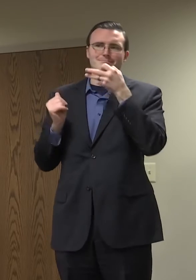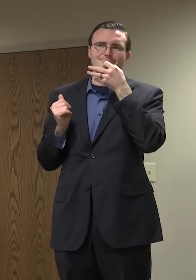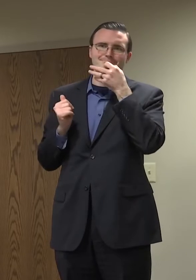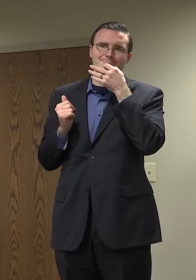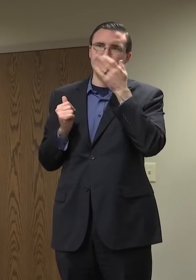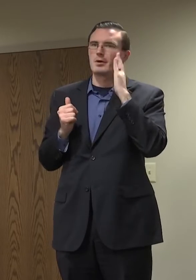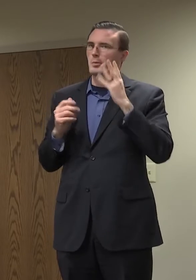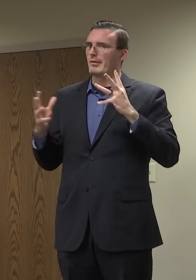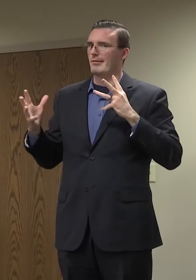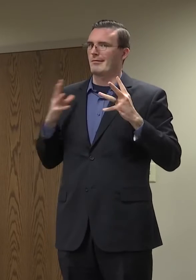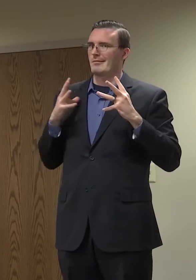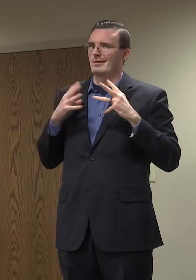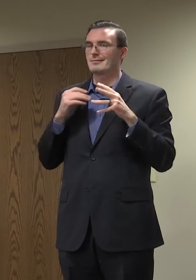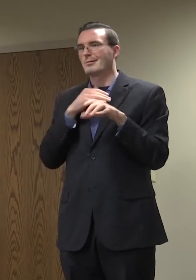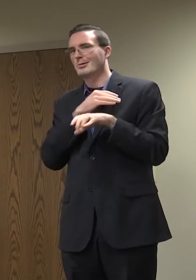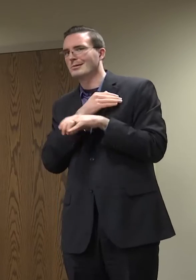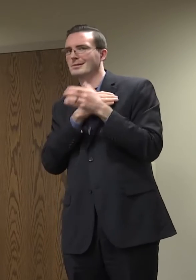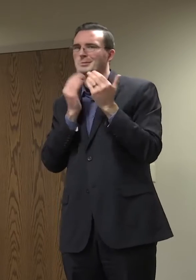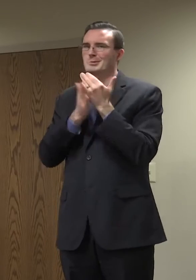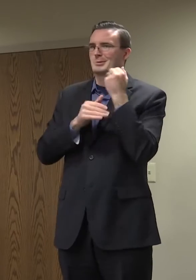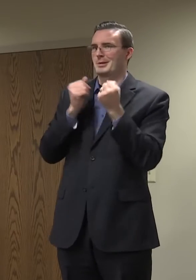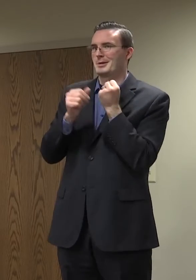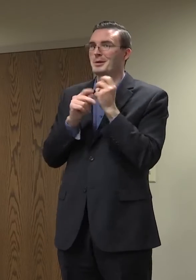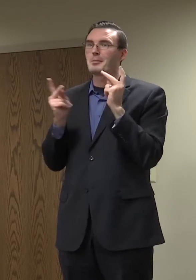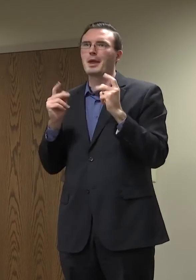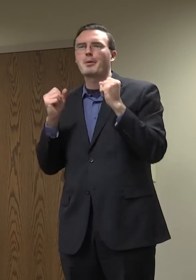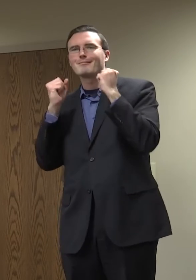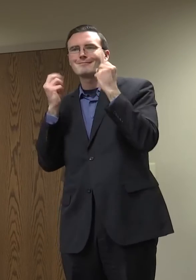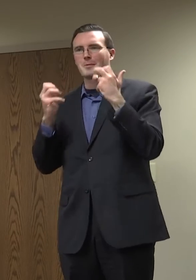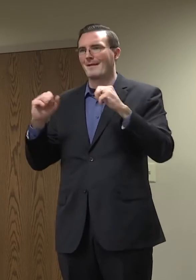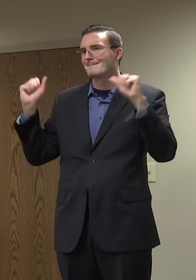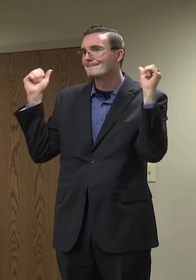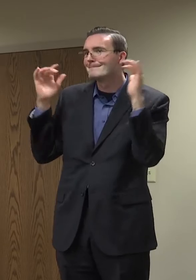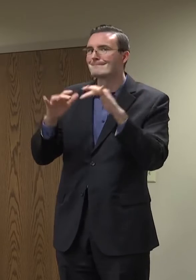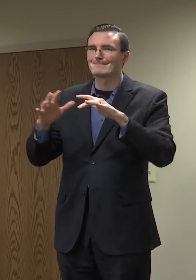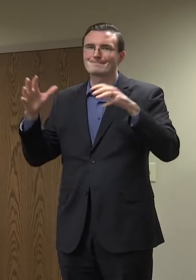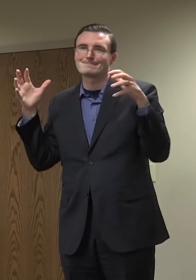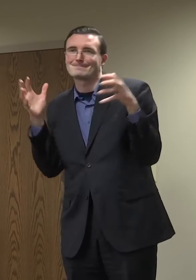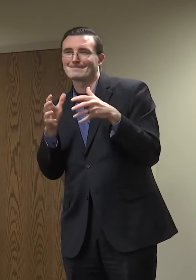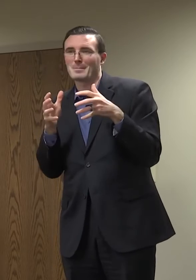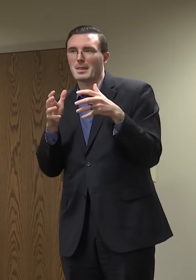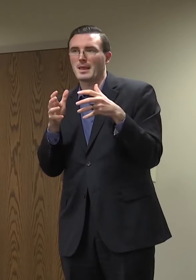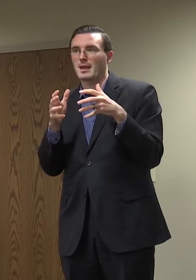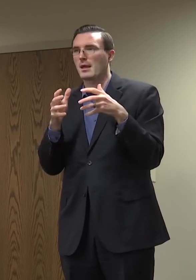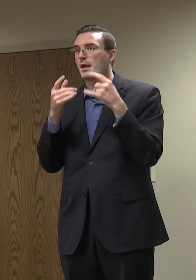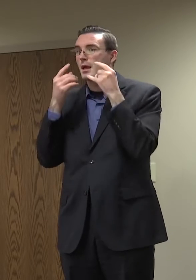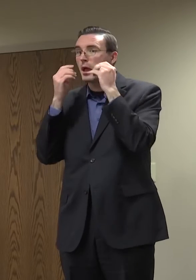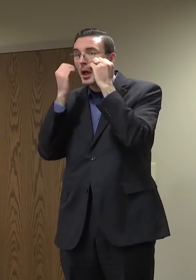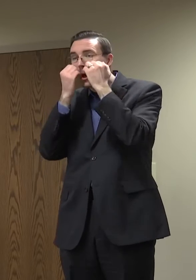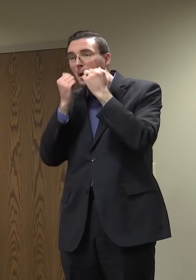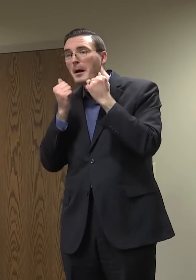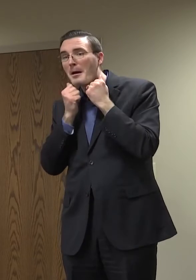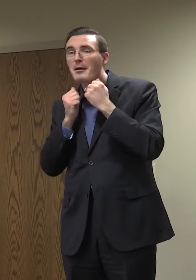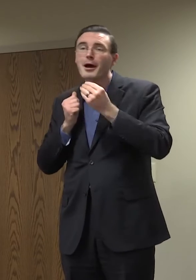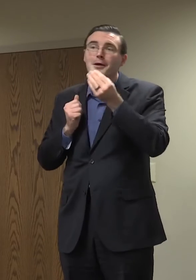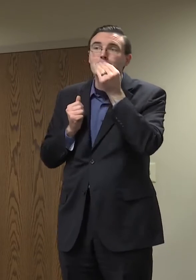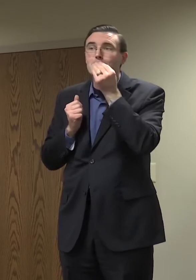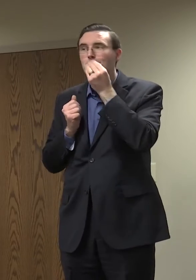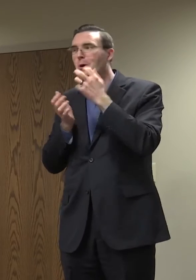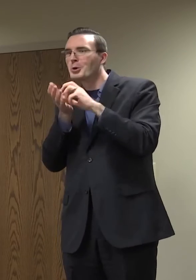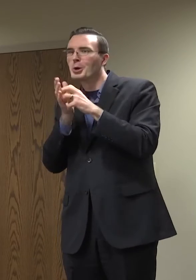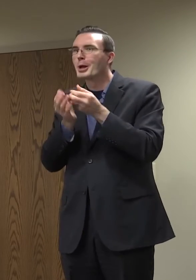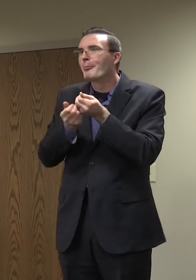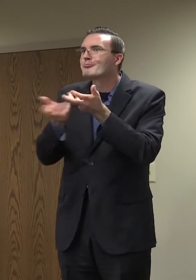coming up when people want to gather, when they want to celebrate, when they'll tend to take their face coverings off to eat those cookies with each other.